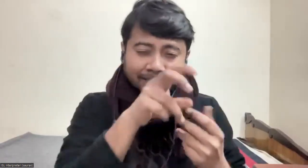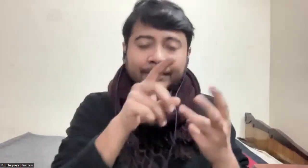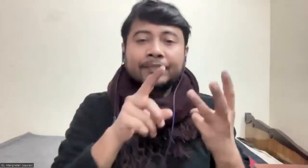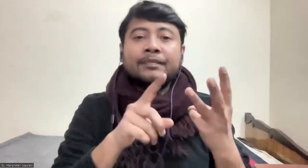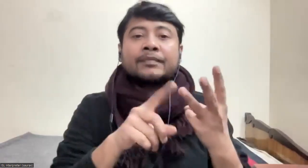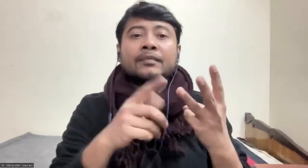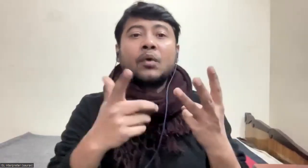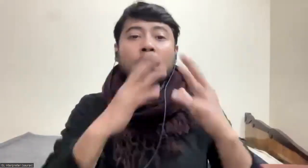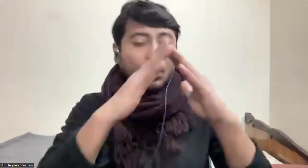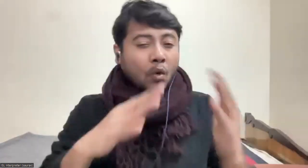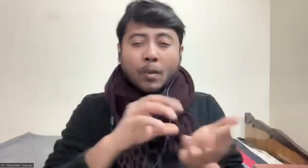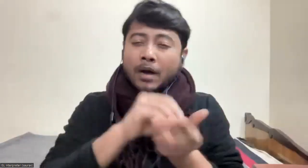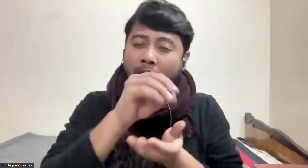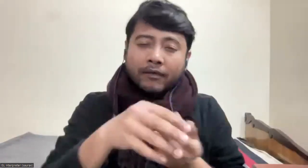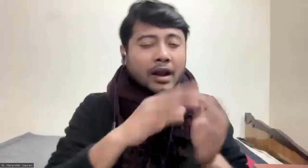understanding?